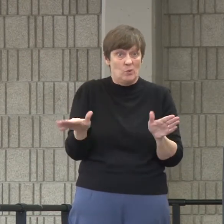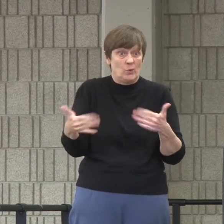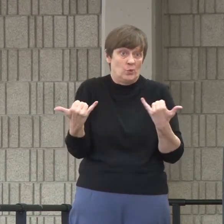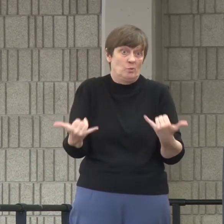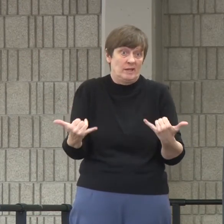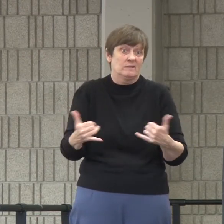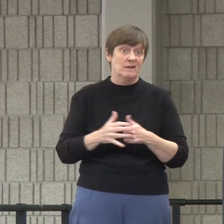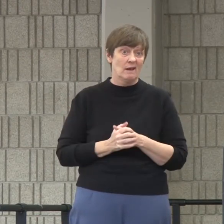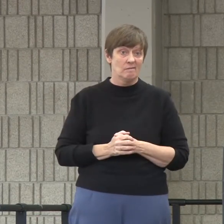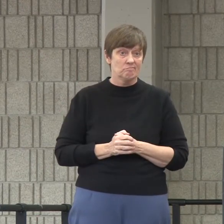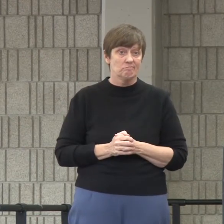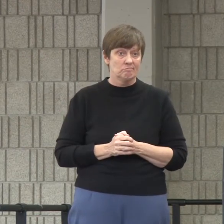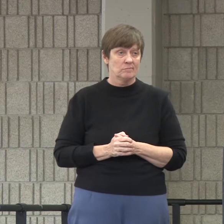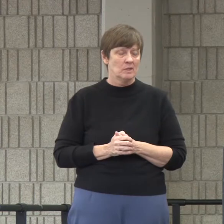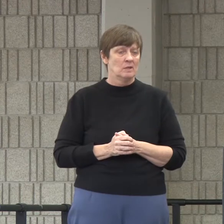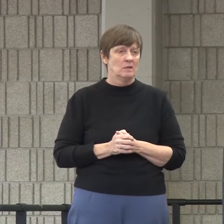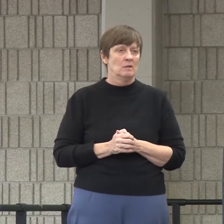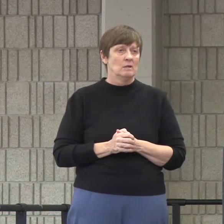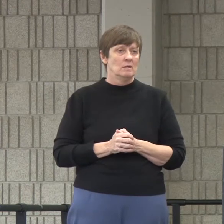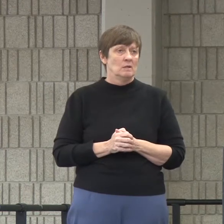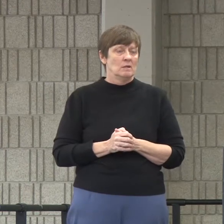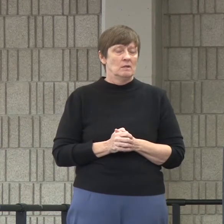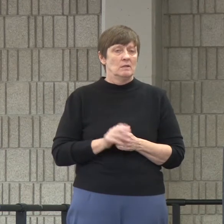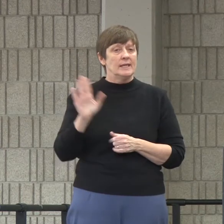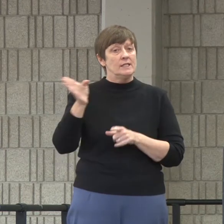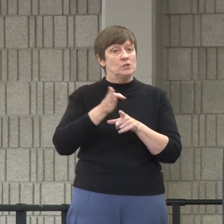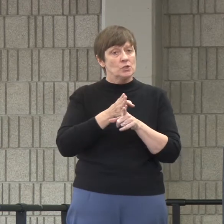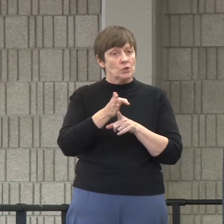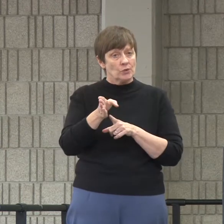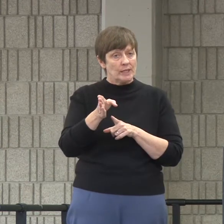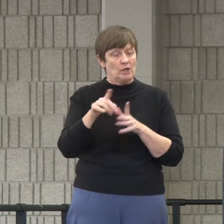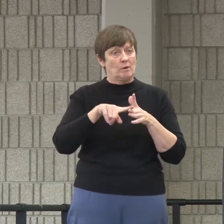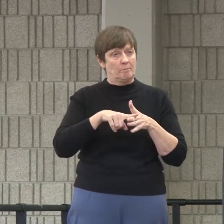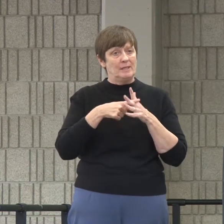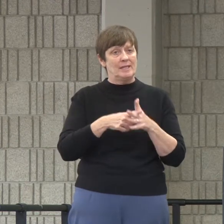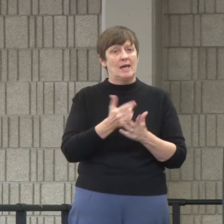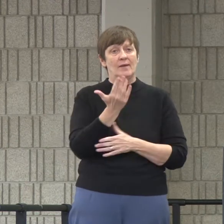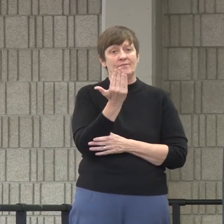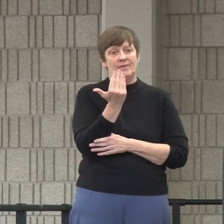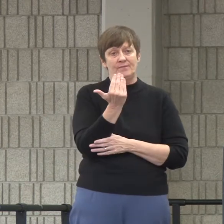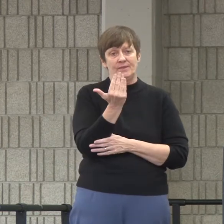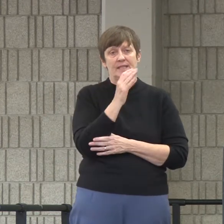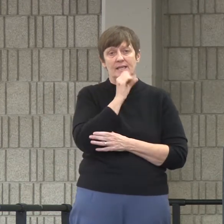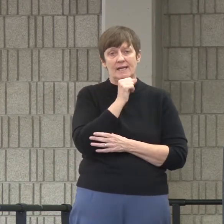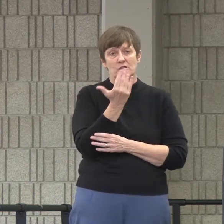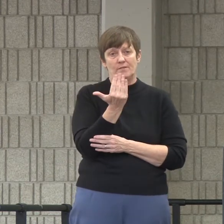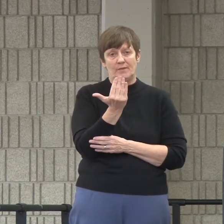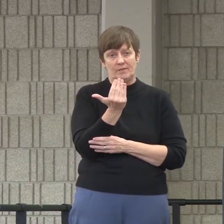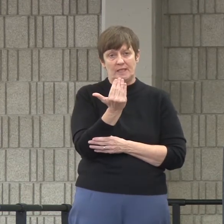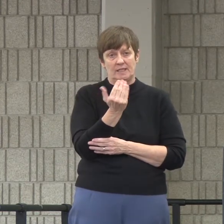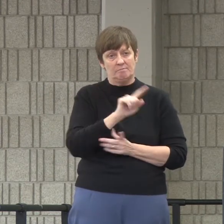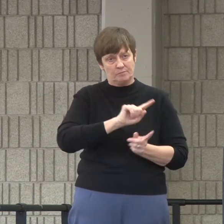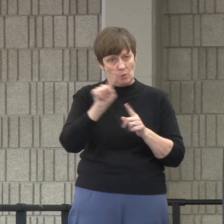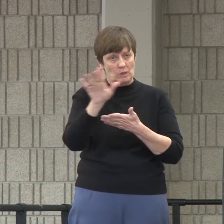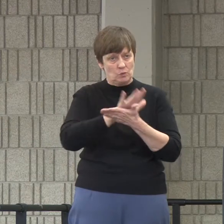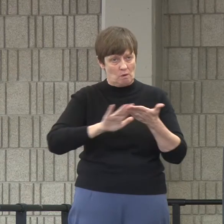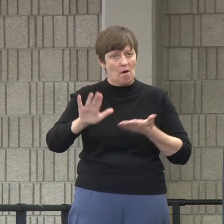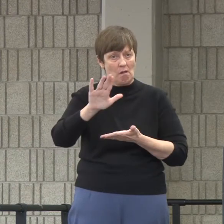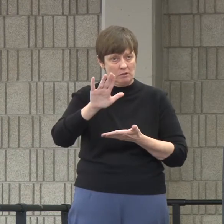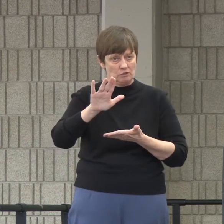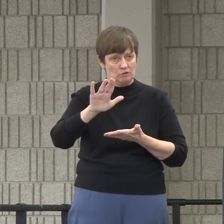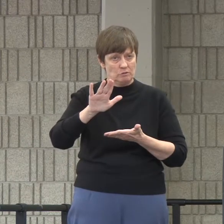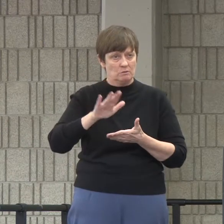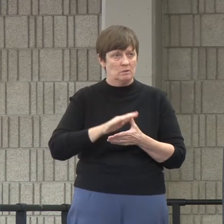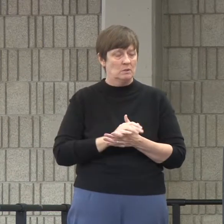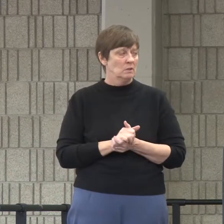we are now. His career began at age 15 when he went to college, you